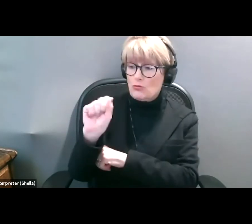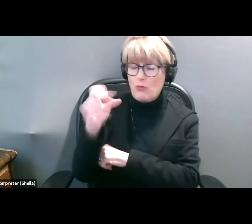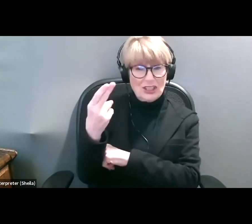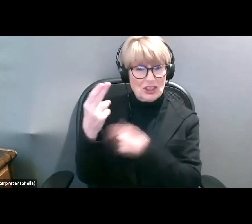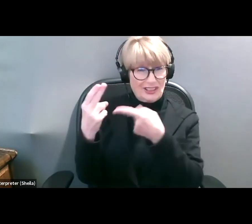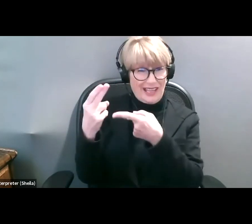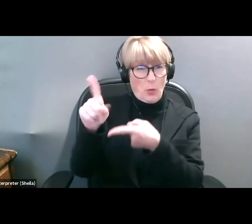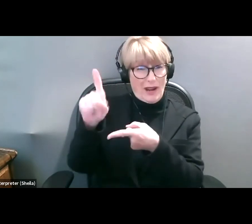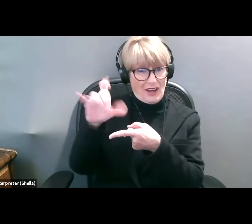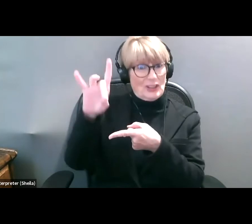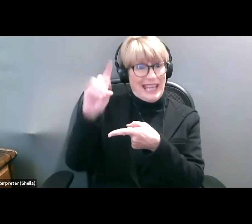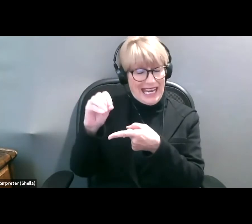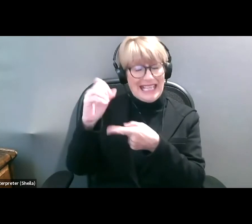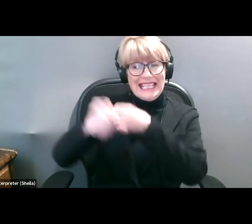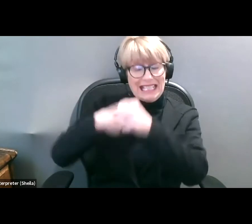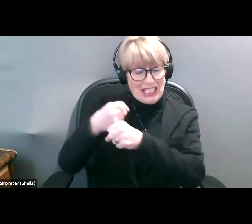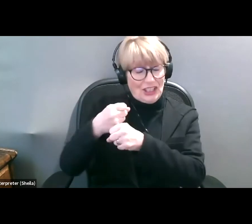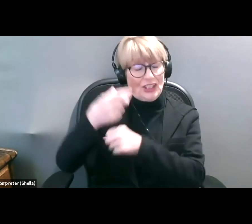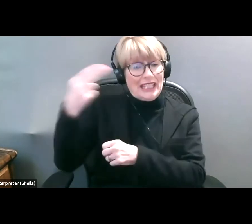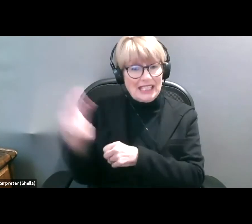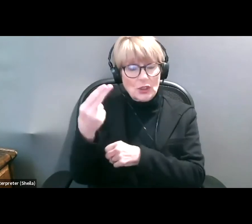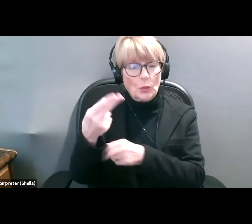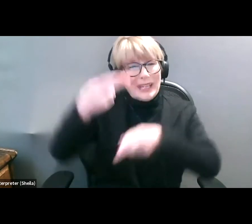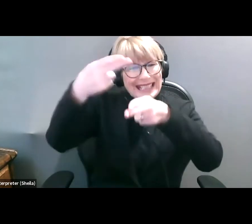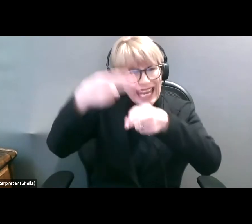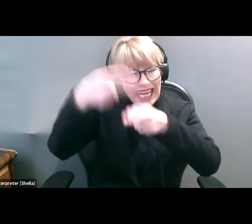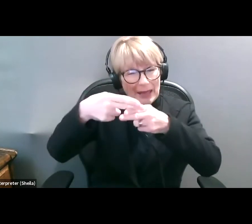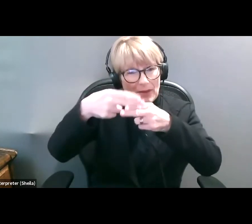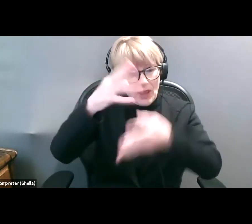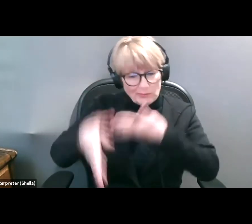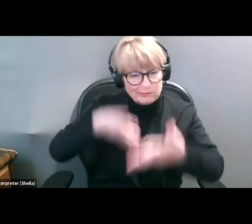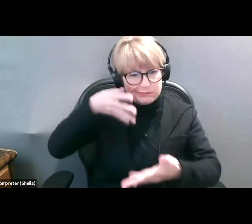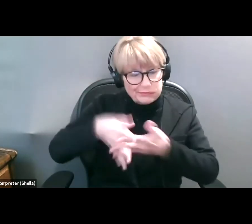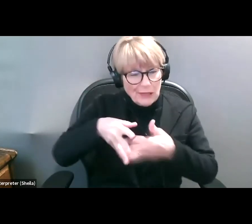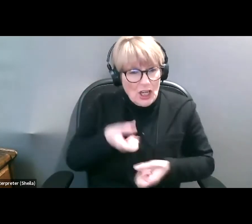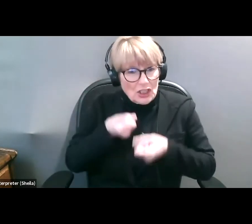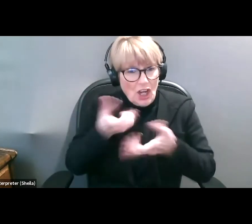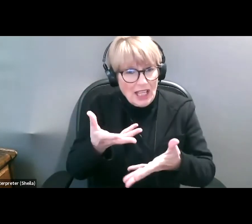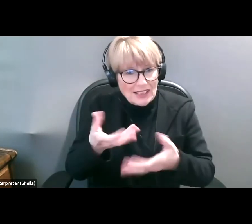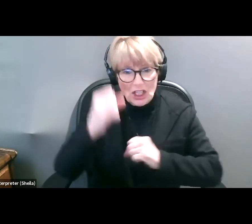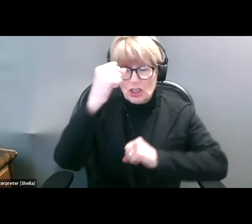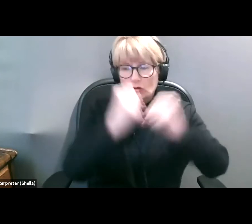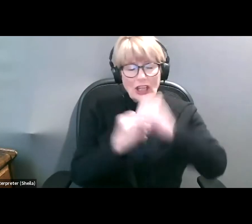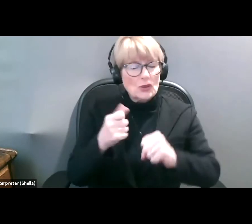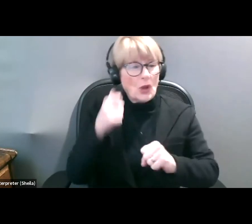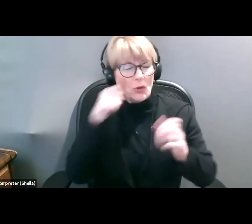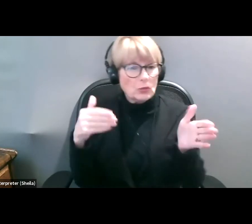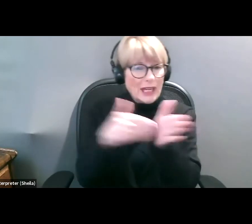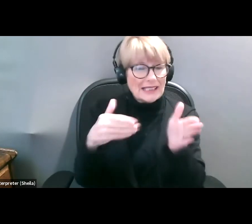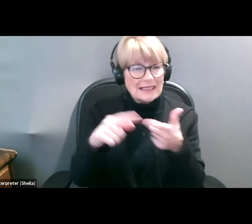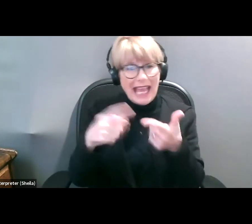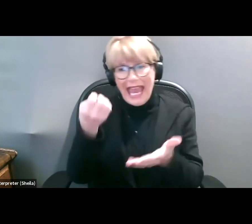180-year history. We named the root causes: structural racism and economic deprivation,